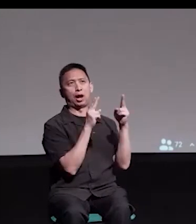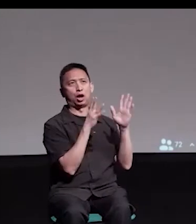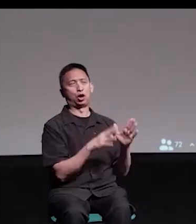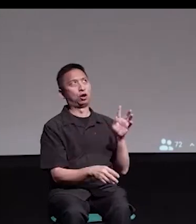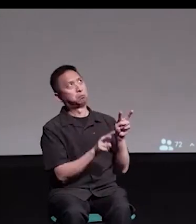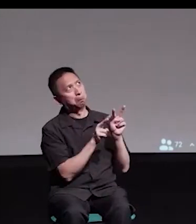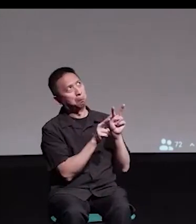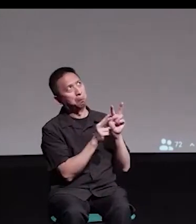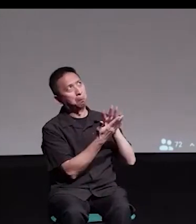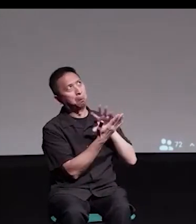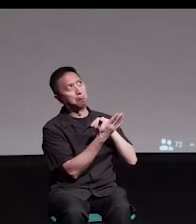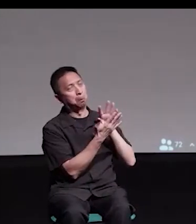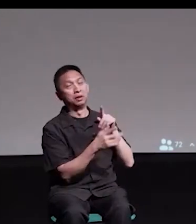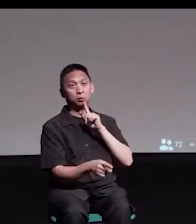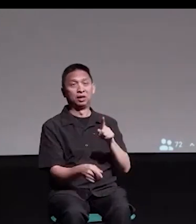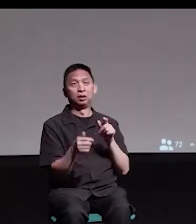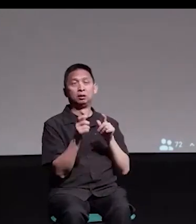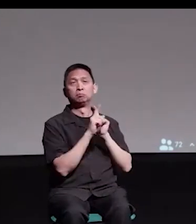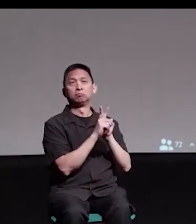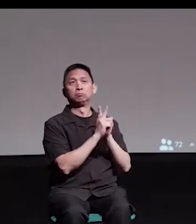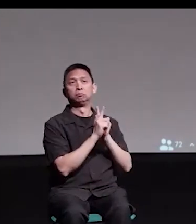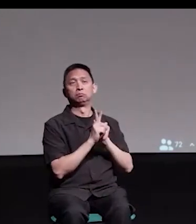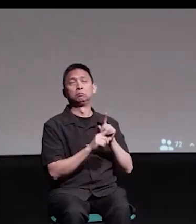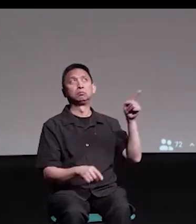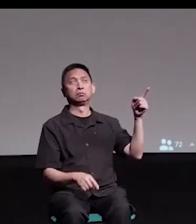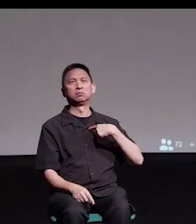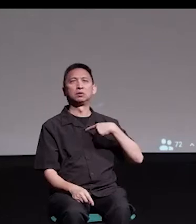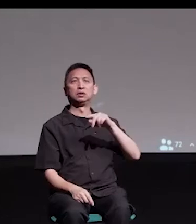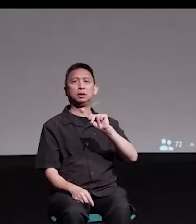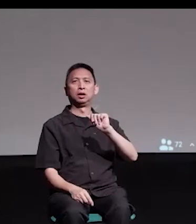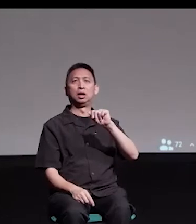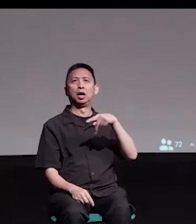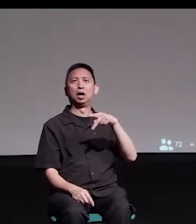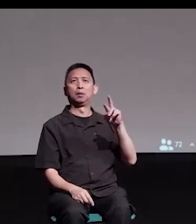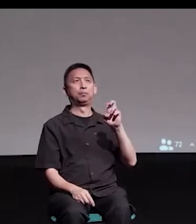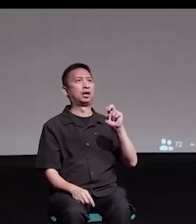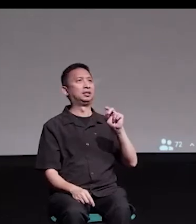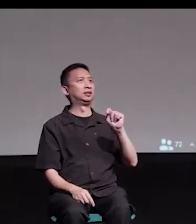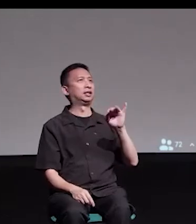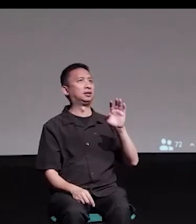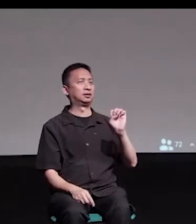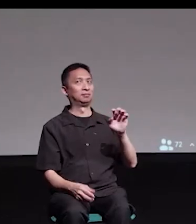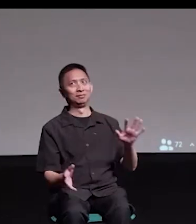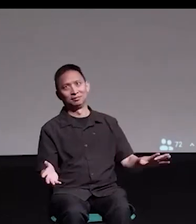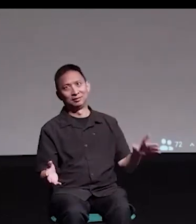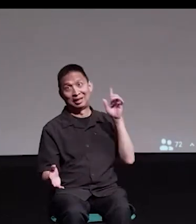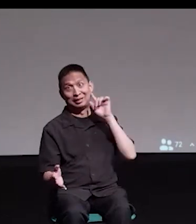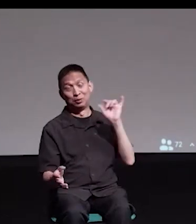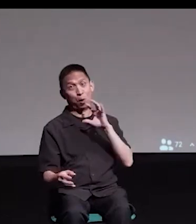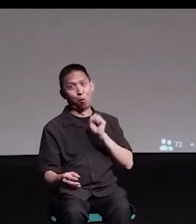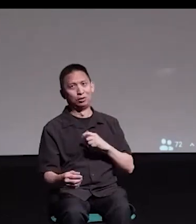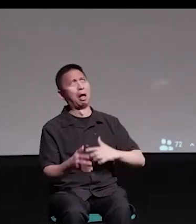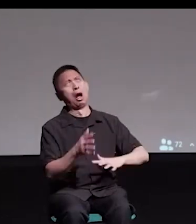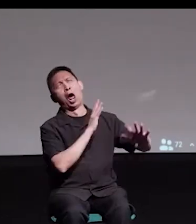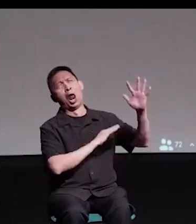true like apprenticeship process, and I sound old by saying that, oh, back in the old